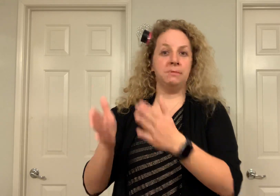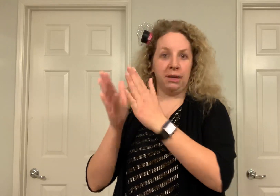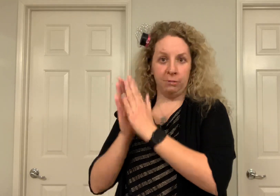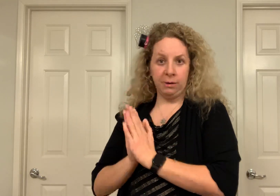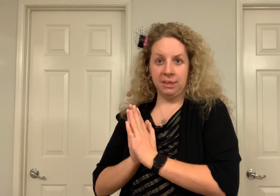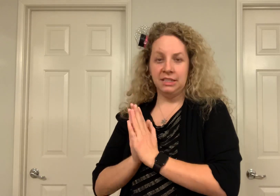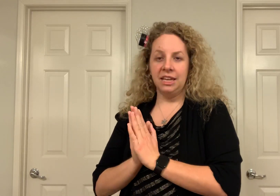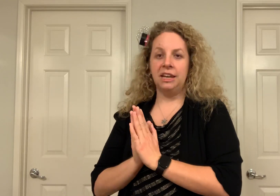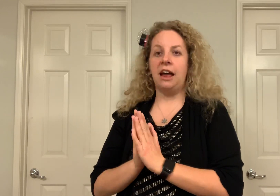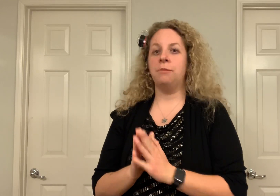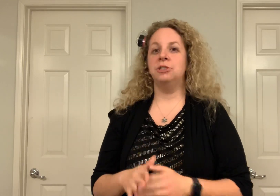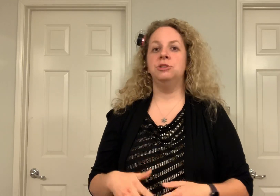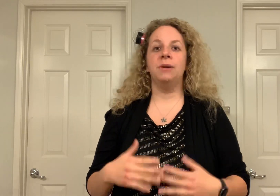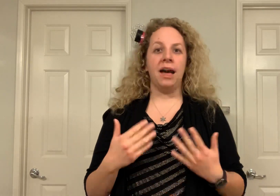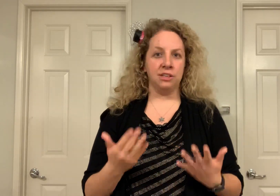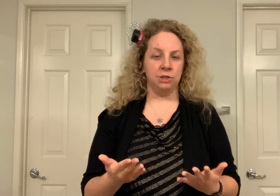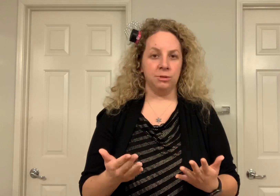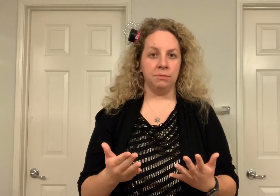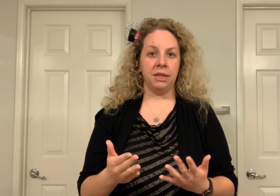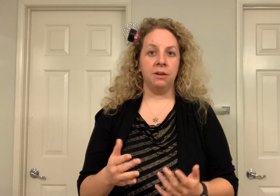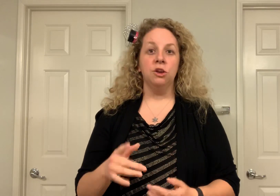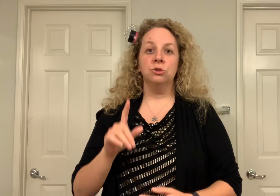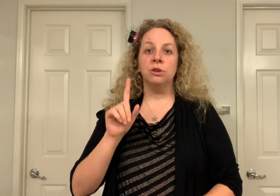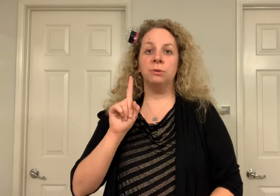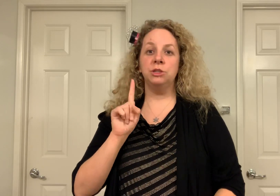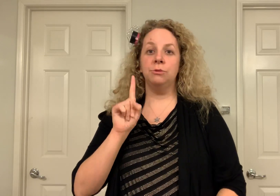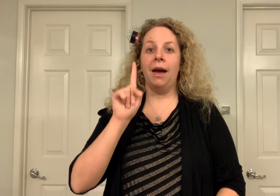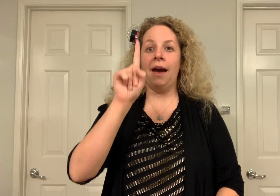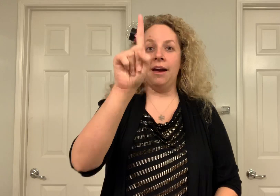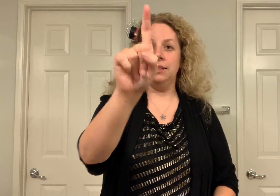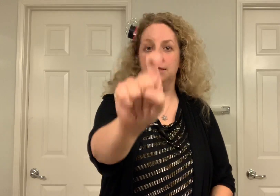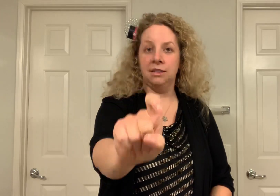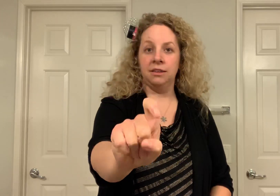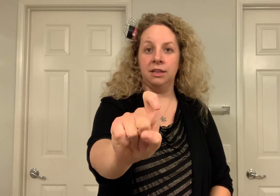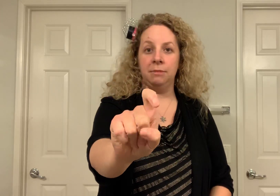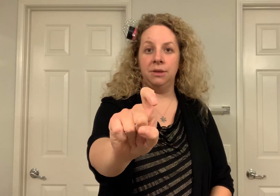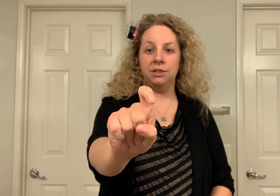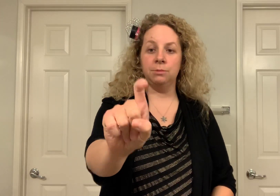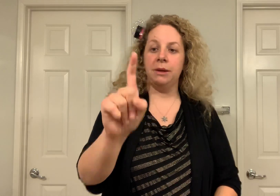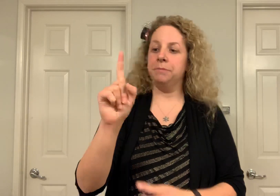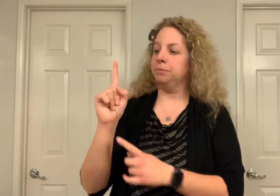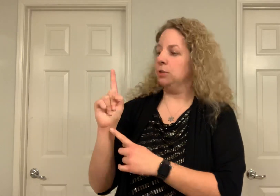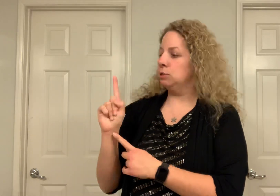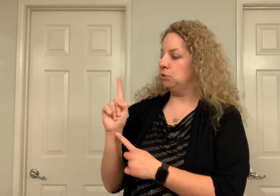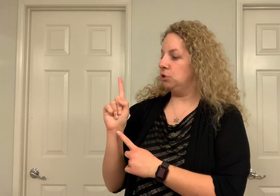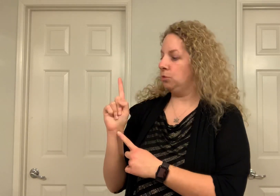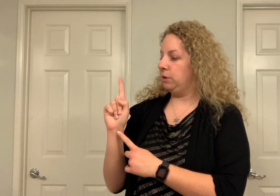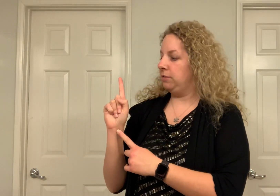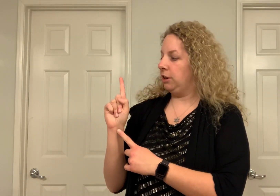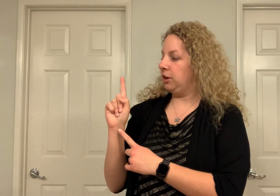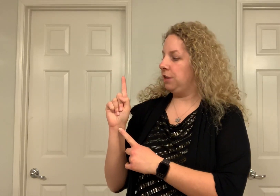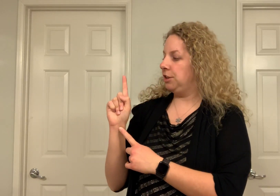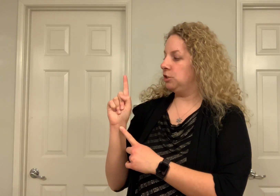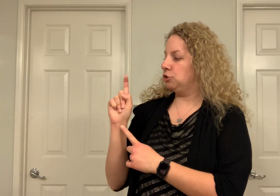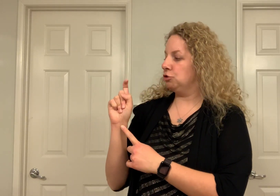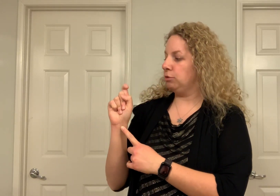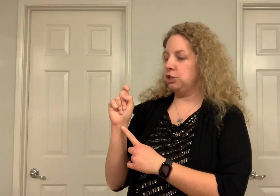make a request and I want to ask you something. So I want to ask, can be this way. So it's your one finger and then it's